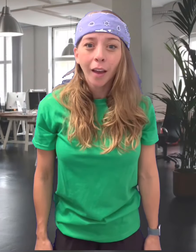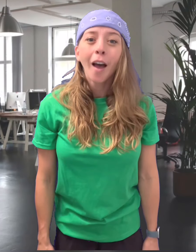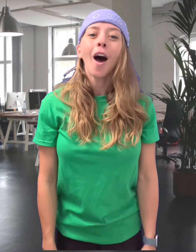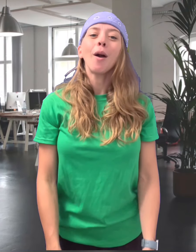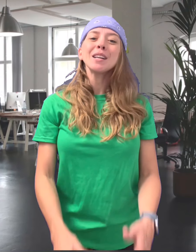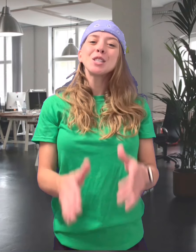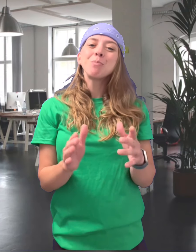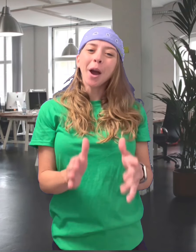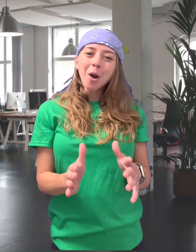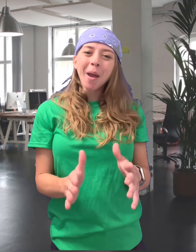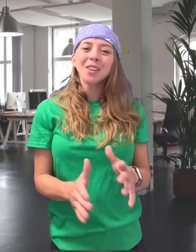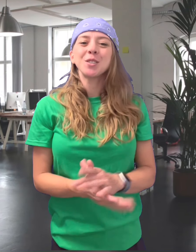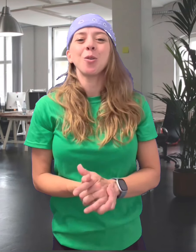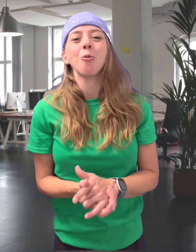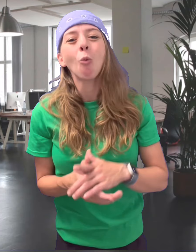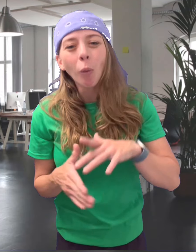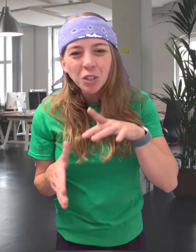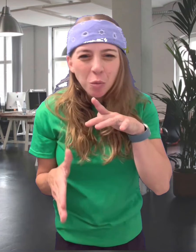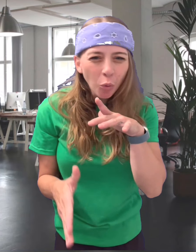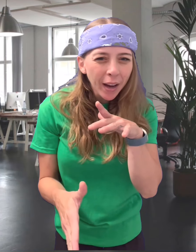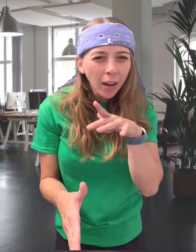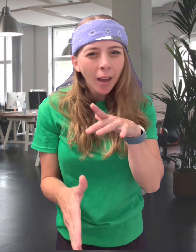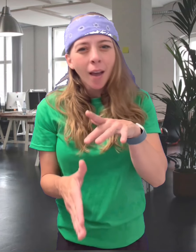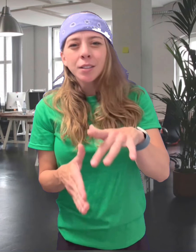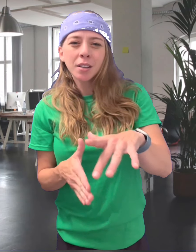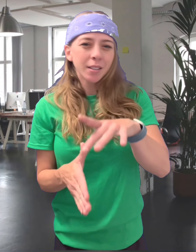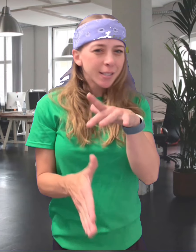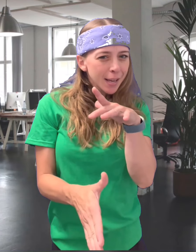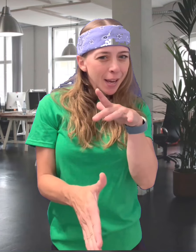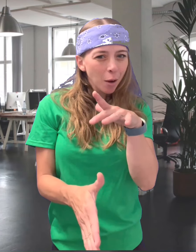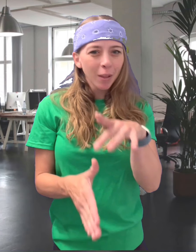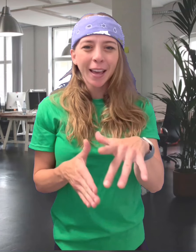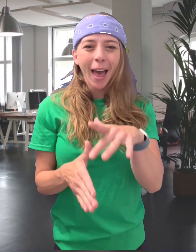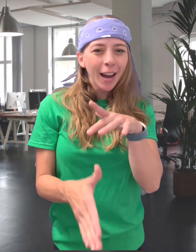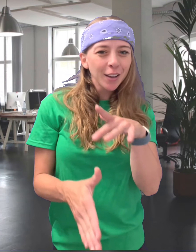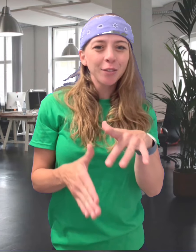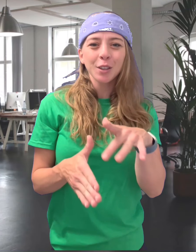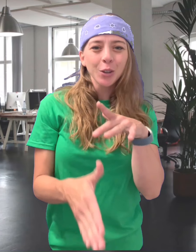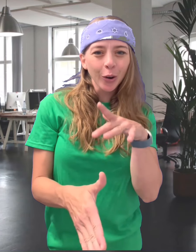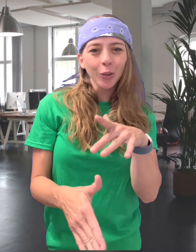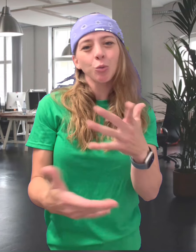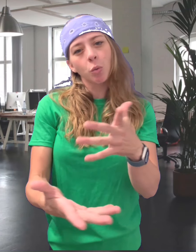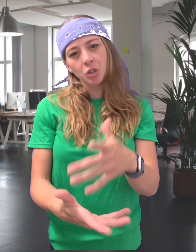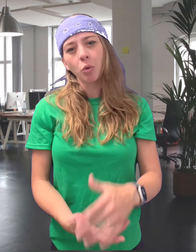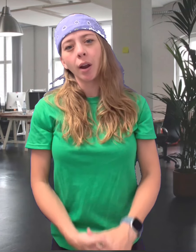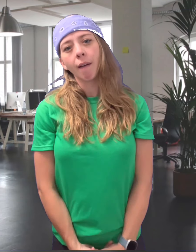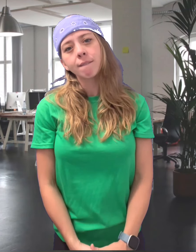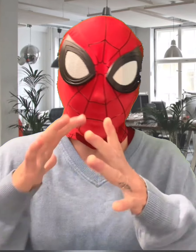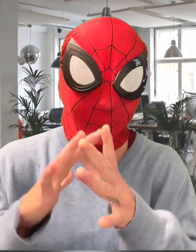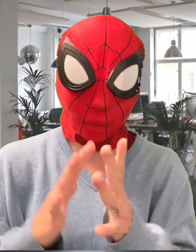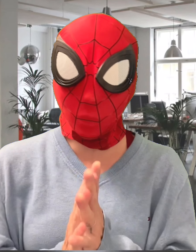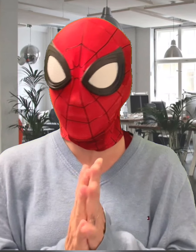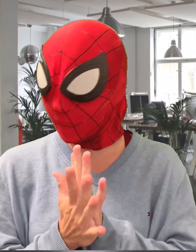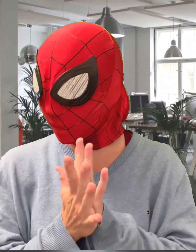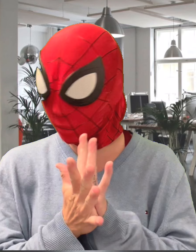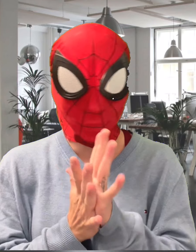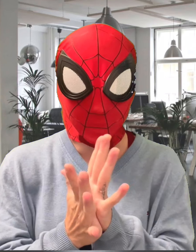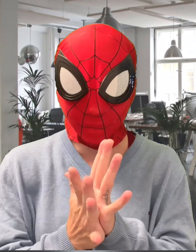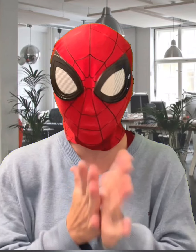All right, Spider-Man. So what would you bring to the team? Like adding for the Turtles, what would you bring? Yeah, well, first off, I'm a